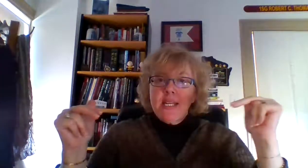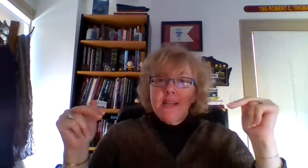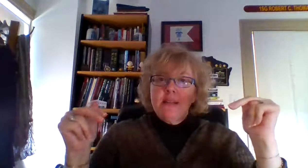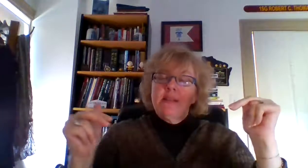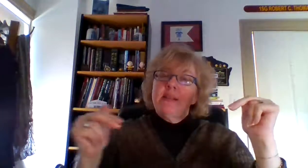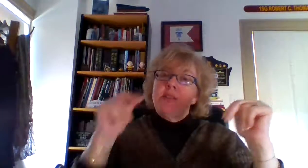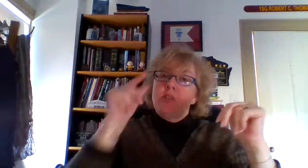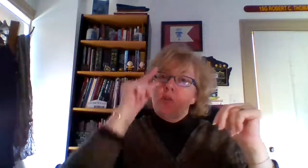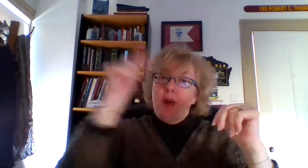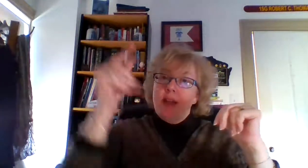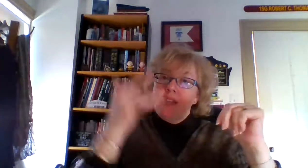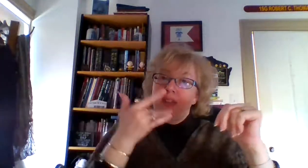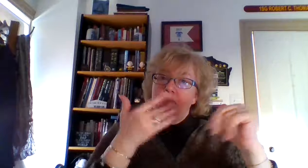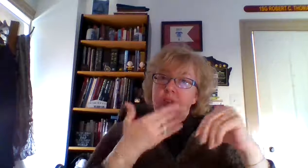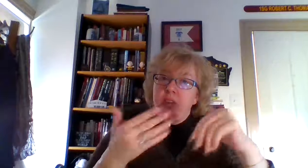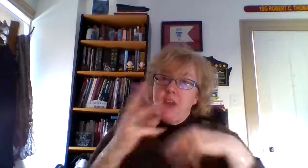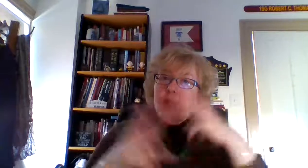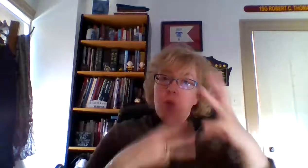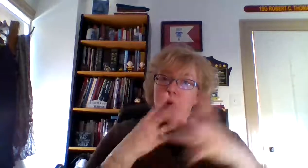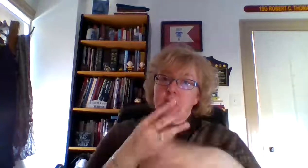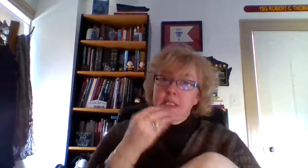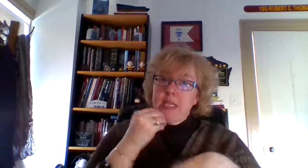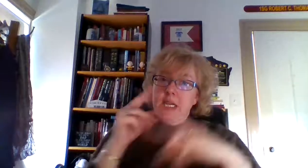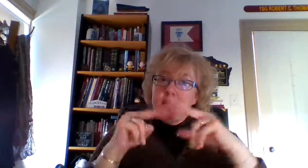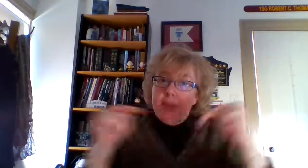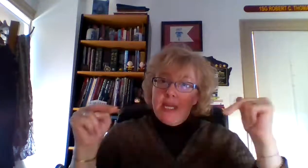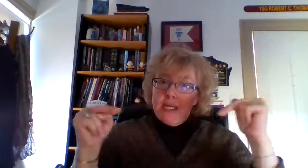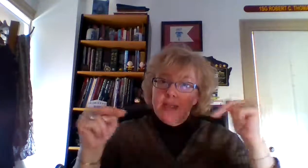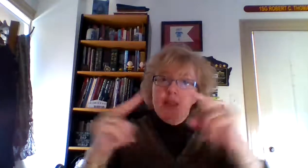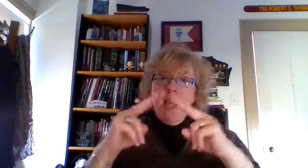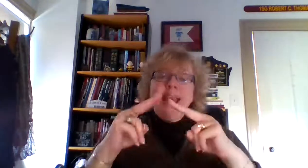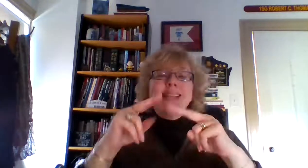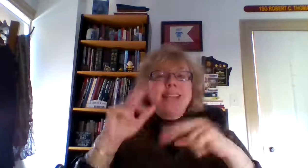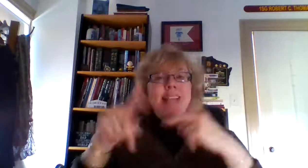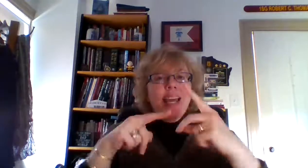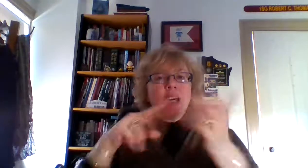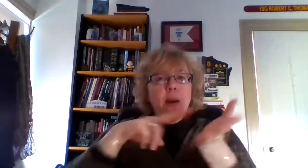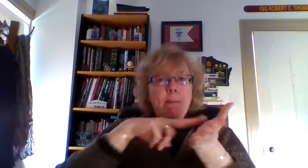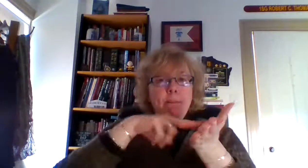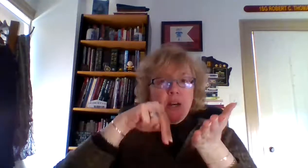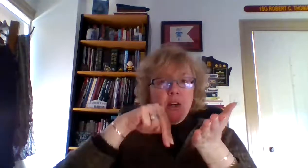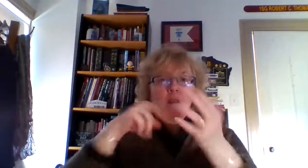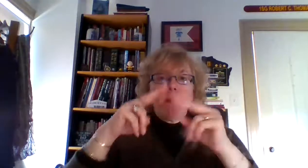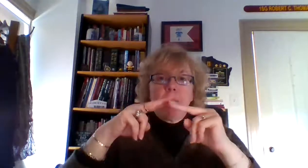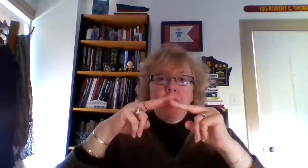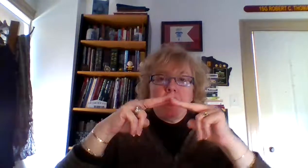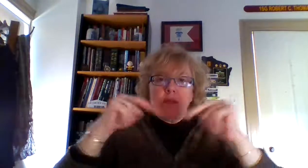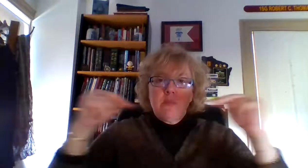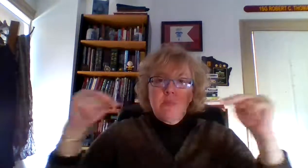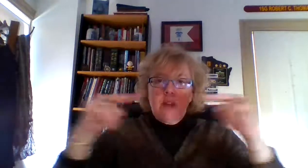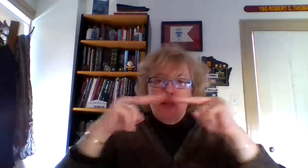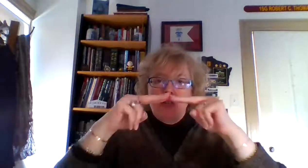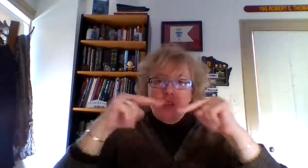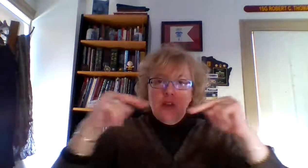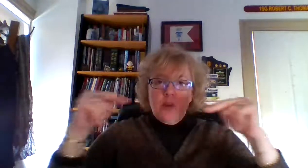Bacon. This is Grant's favorite thing in the world to eat, bacon. It's like butter, but it does a little crinkle